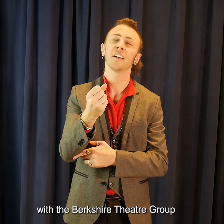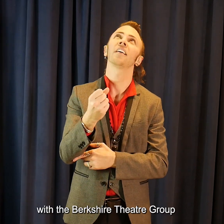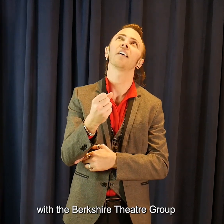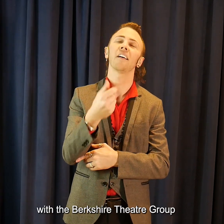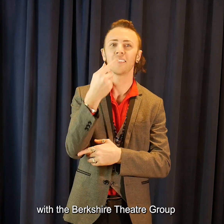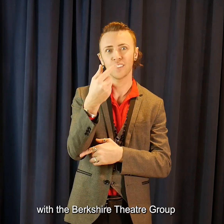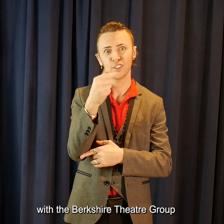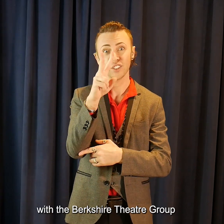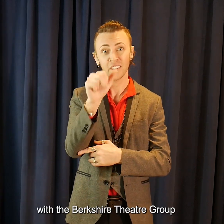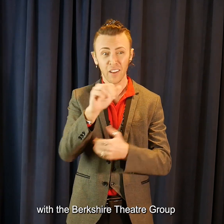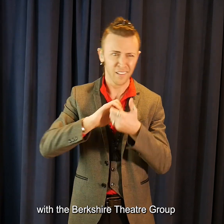with the